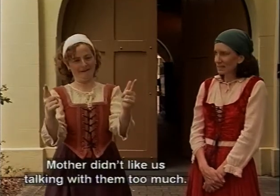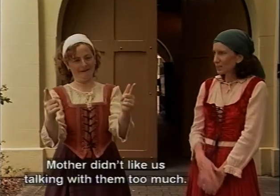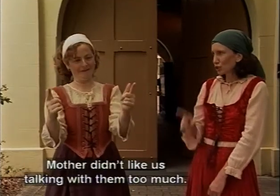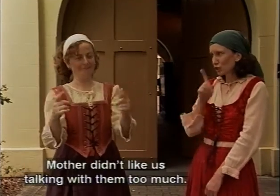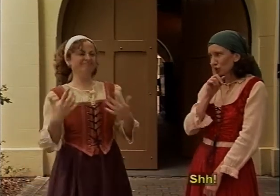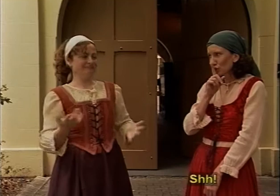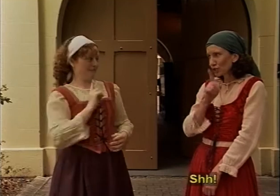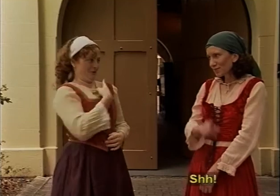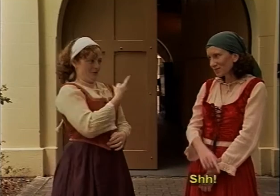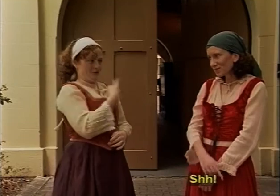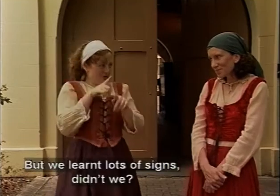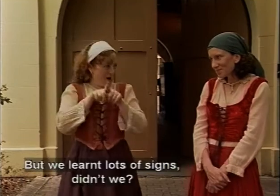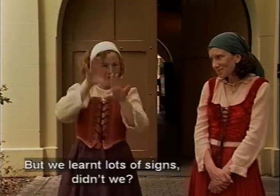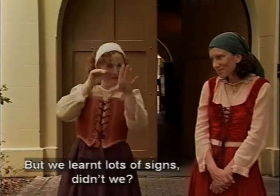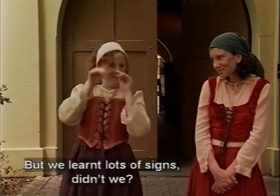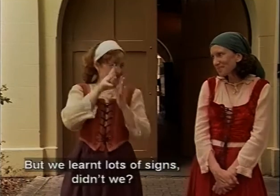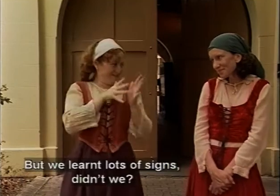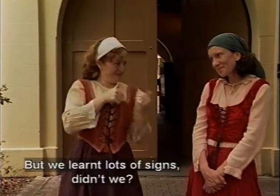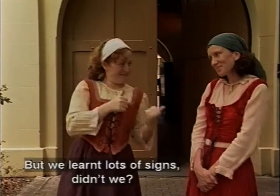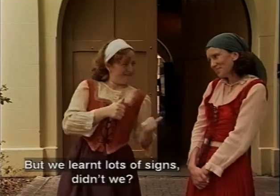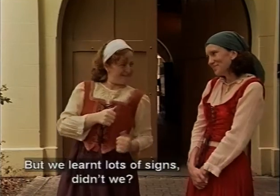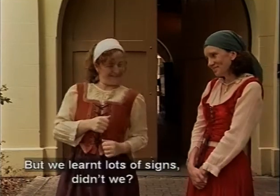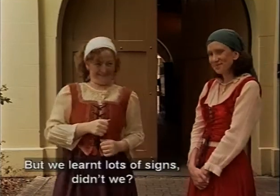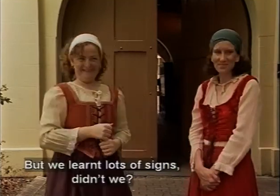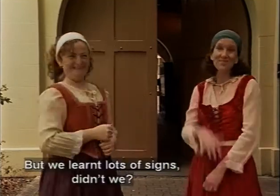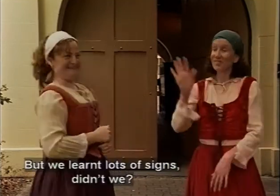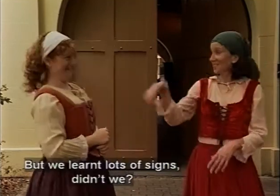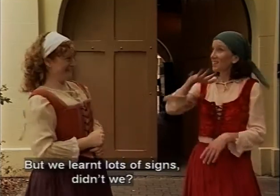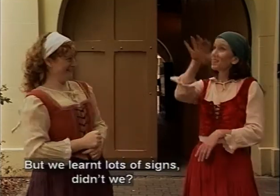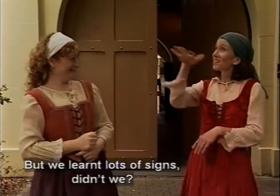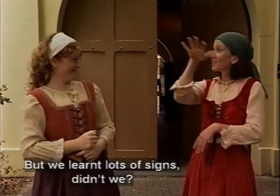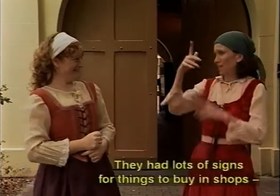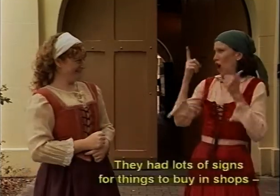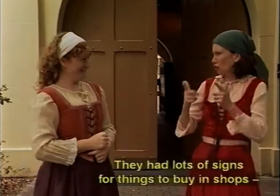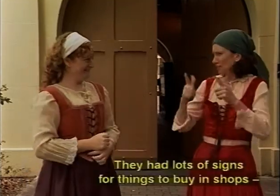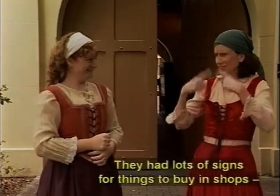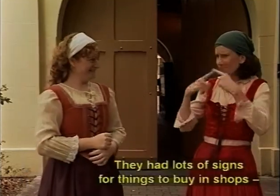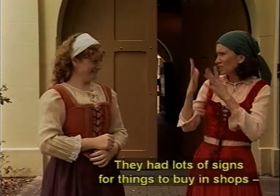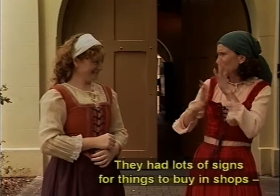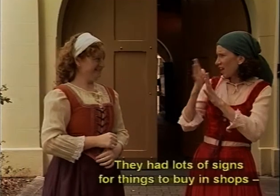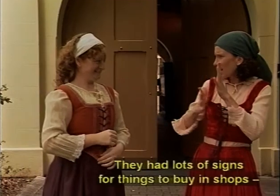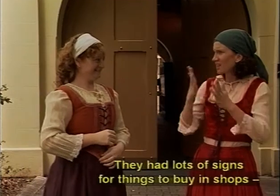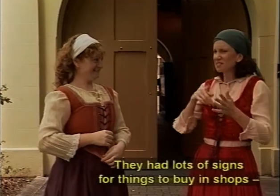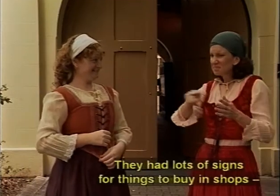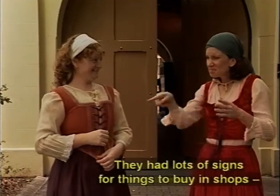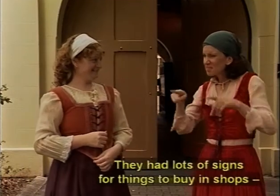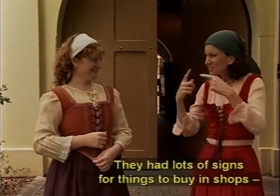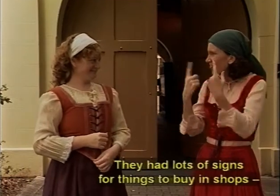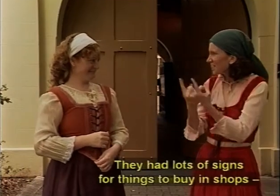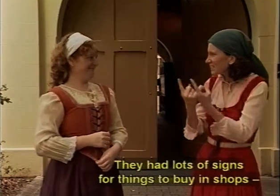much. Shh. But we learnt a lot of signs from them, didn't we? They had lots of signs for the different things to buy in shops